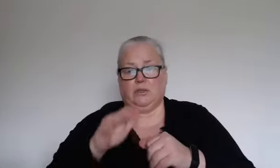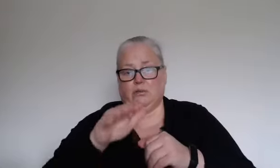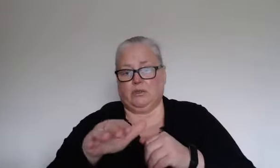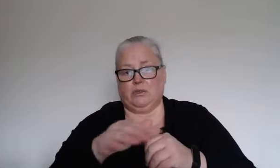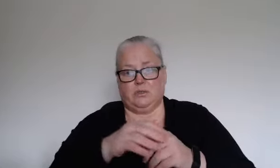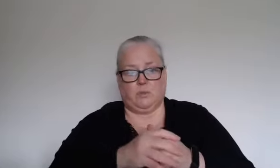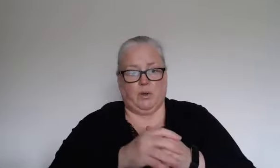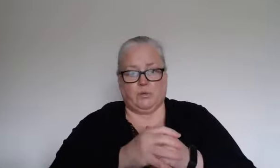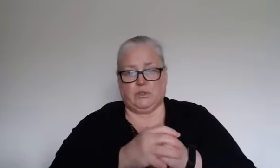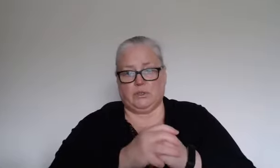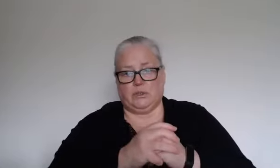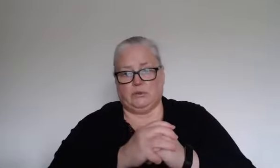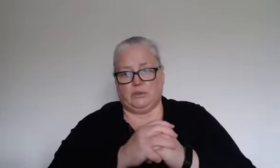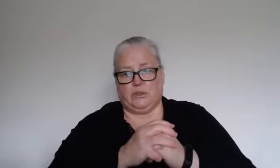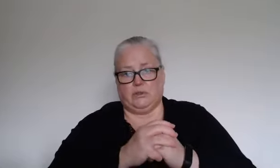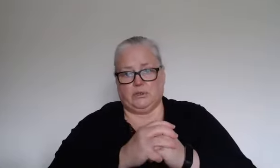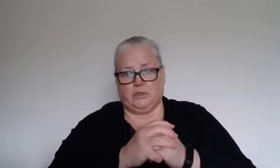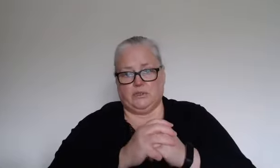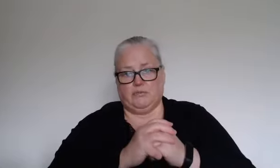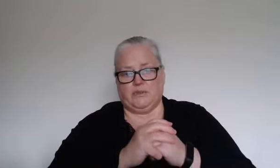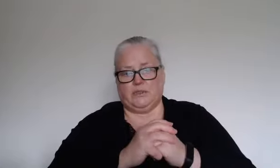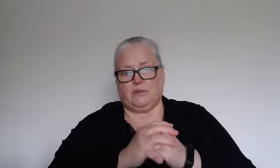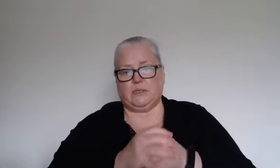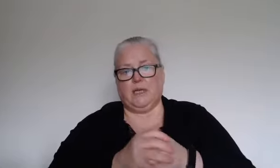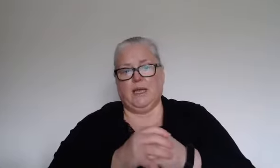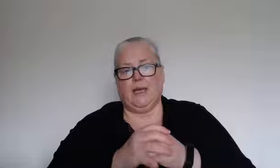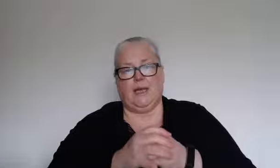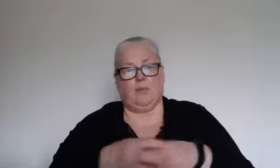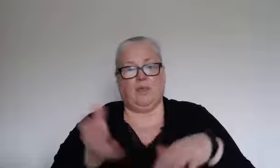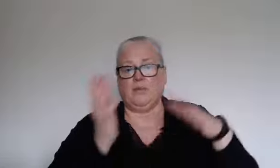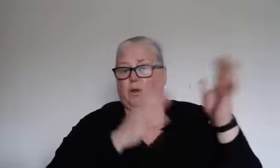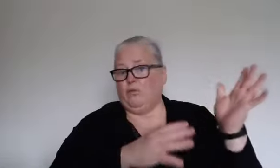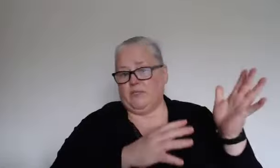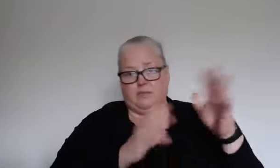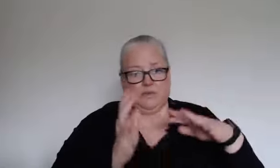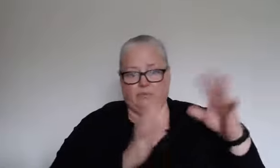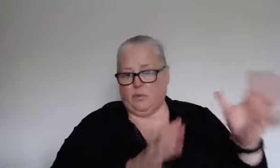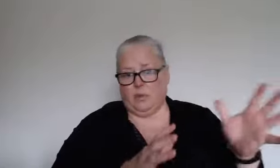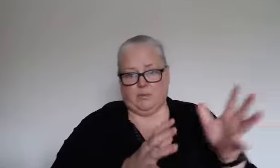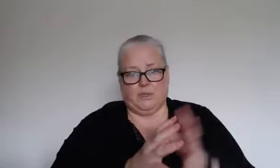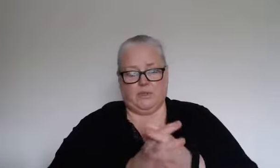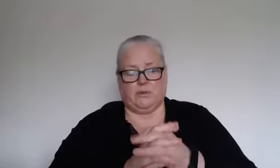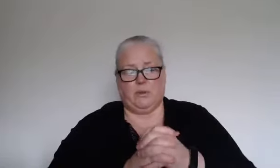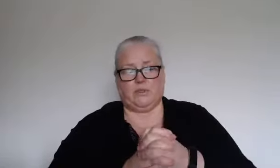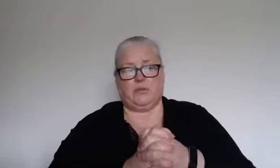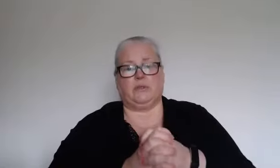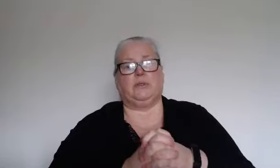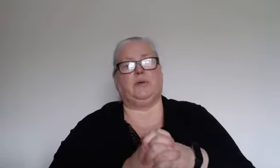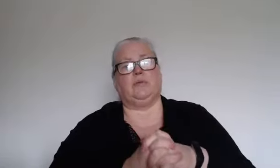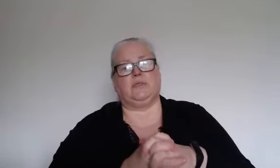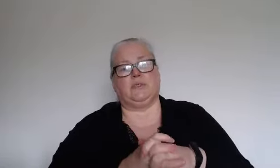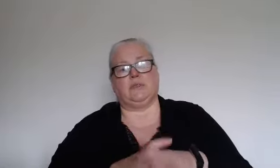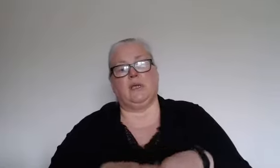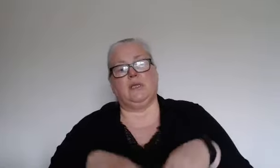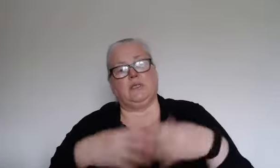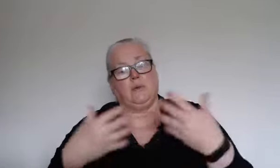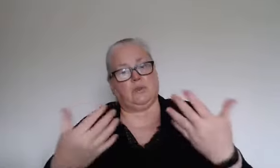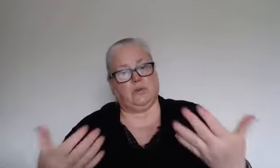can just post it under the different videos. Even the old videos, I have no problem answering questions on all the old videos. So I'll talk to you